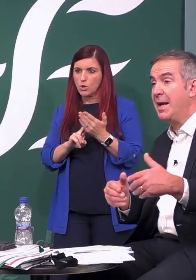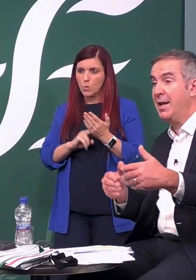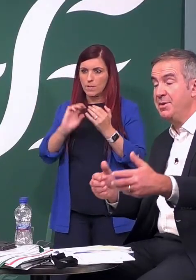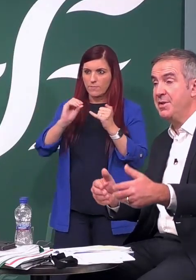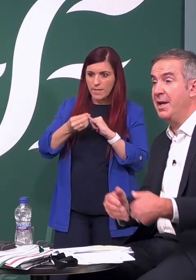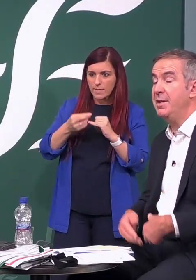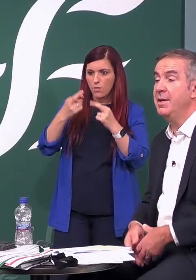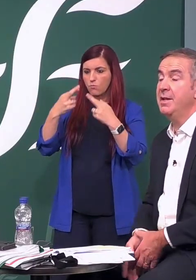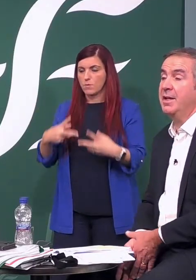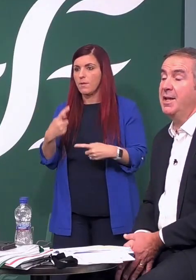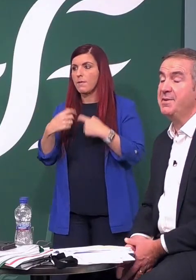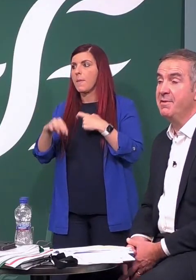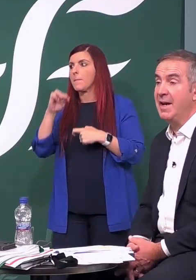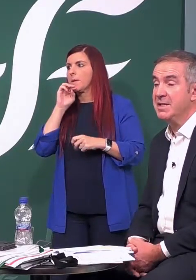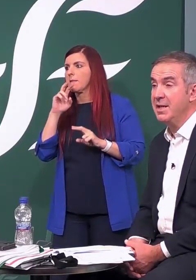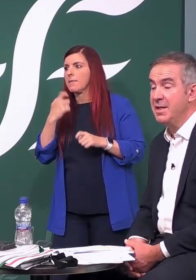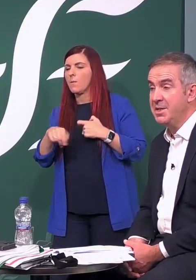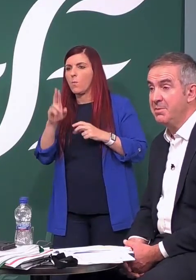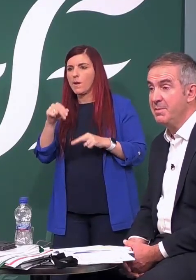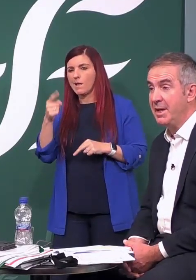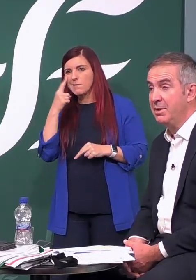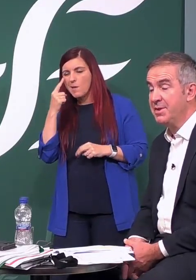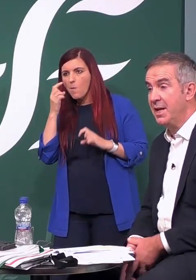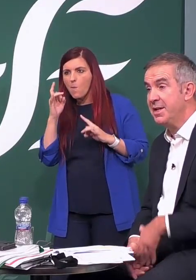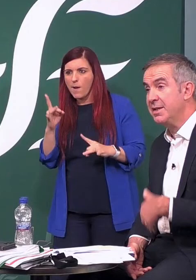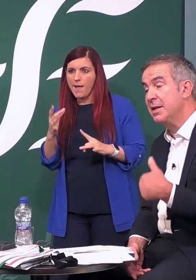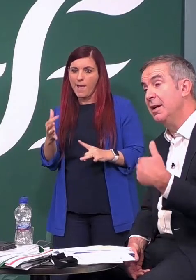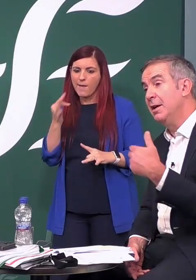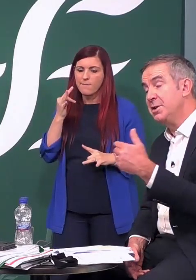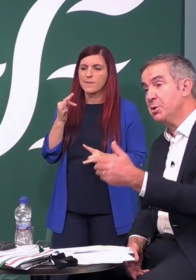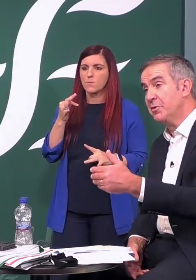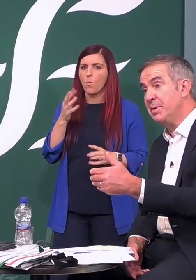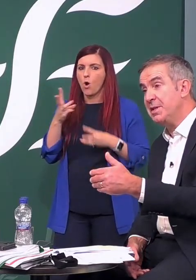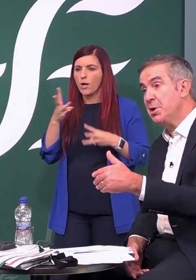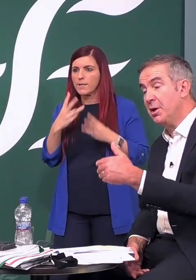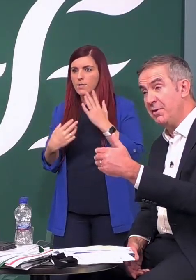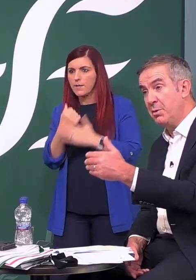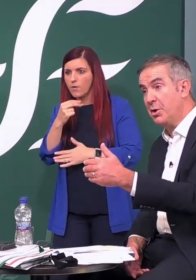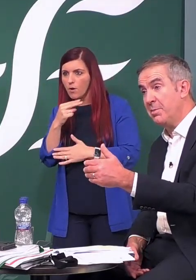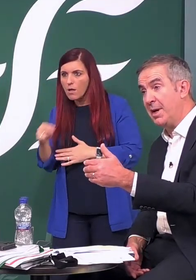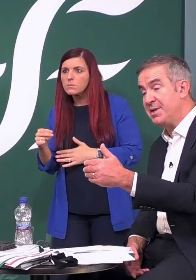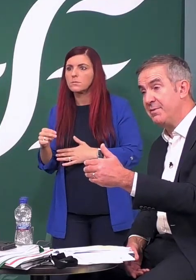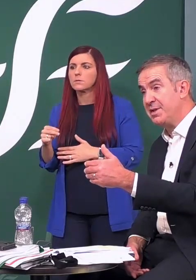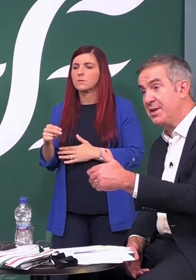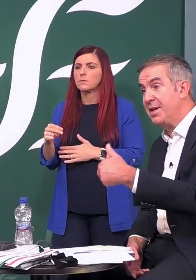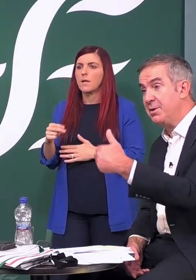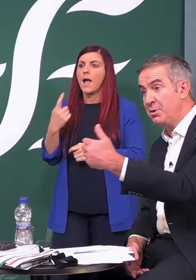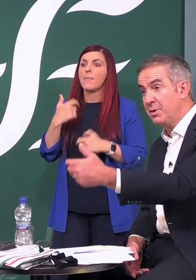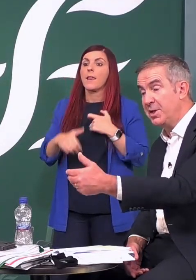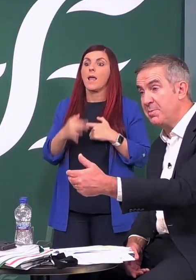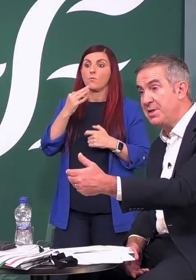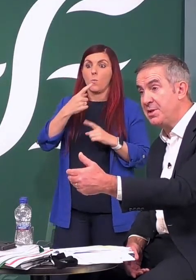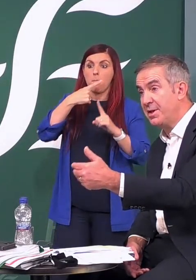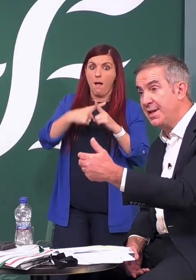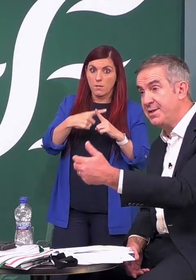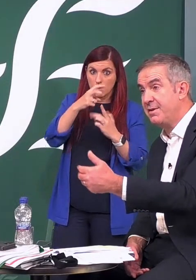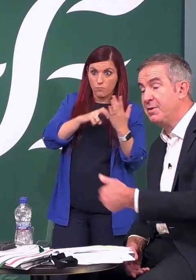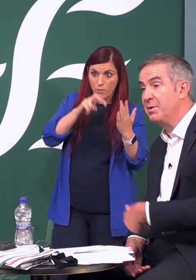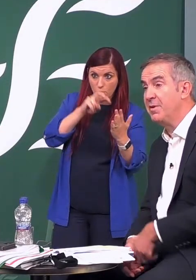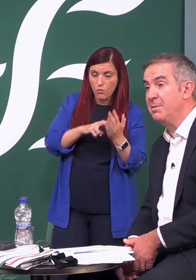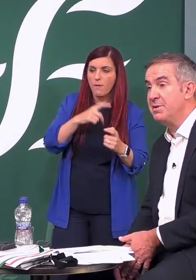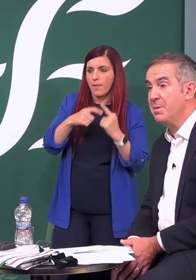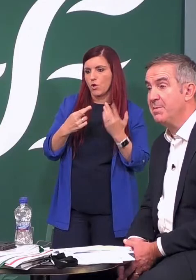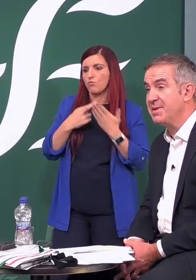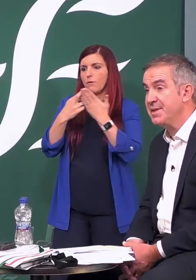And then that allows you then, in the case of the vaccinated asymptomatic close contacts, to go for PCR. If you record a positive result, then you can go and get your PCR test